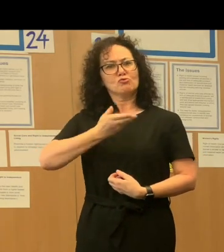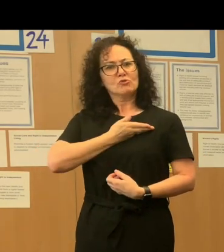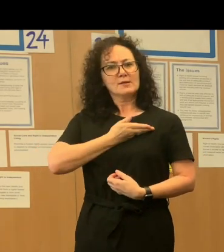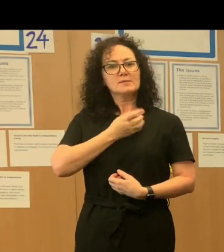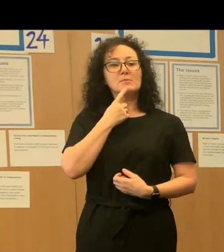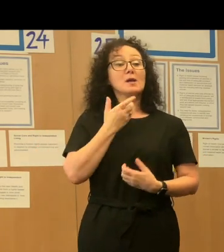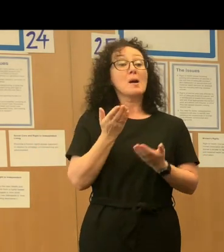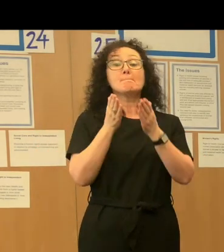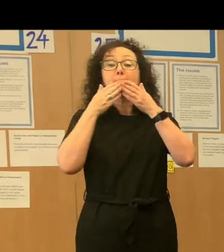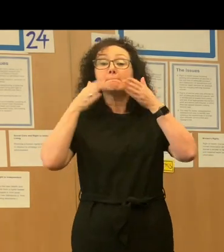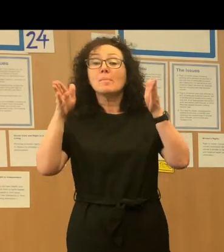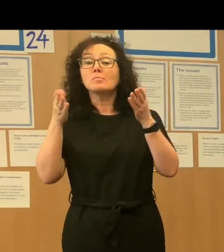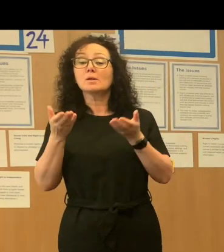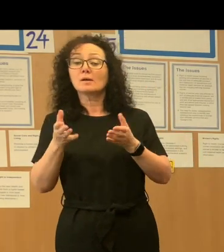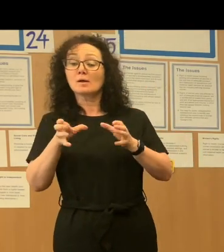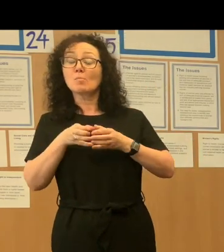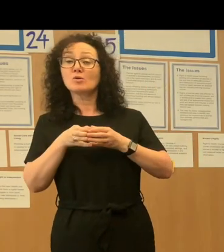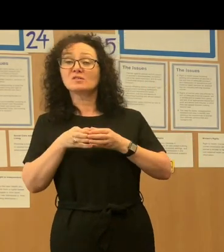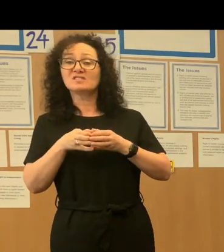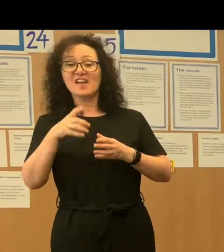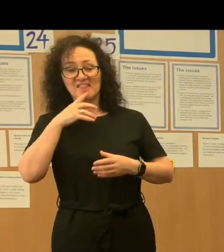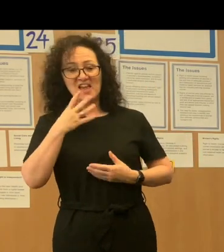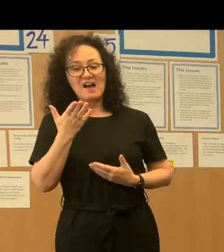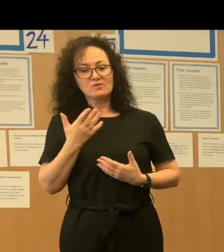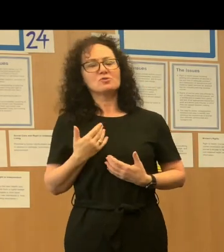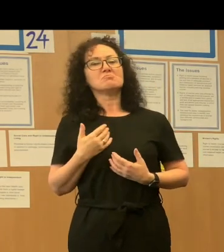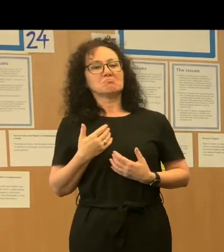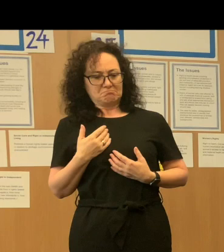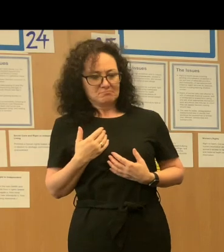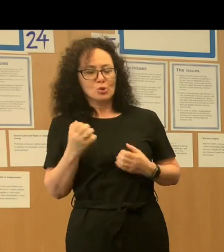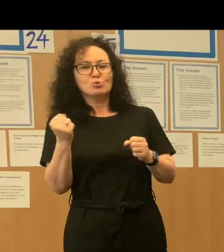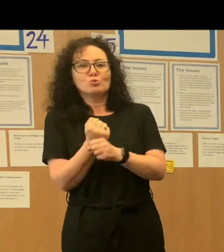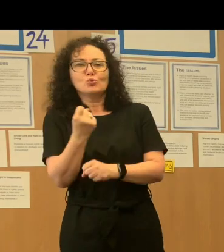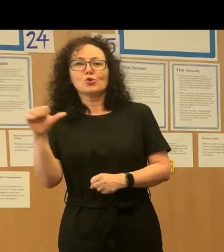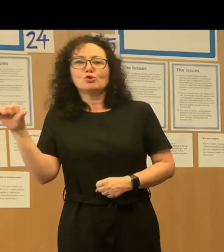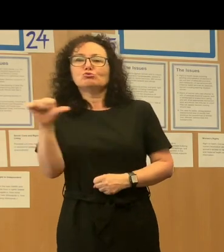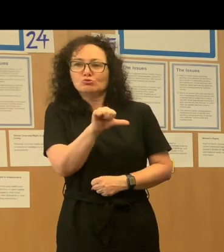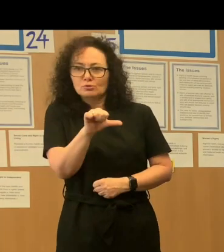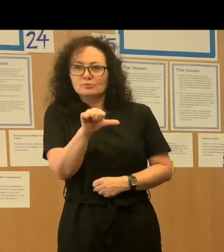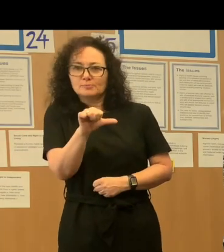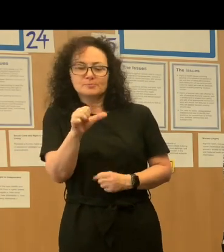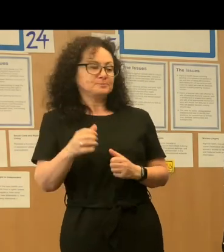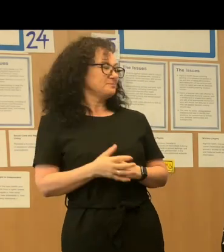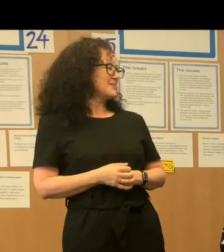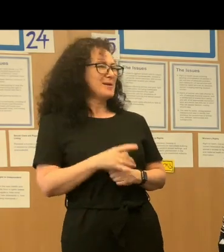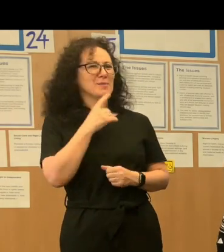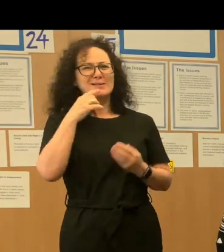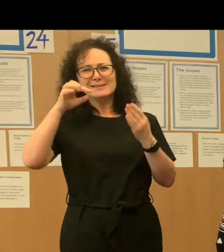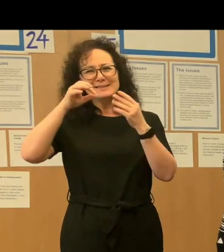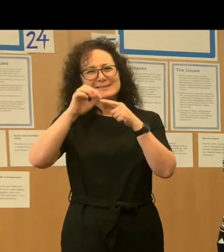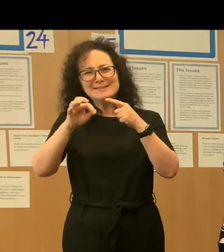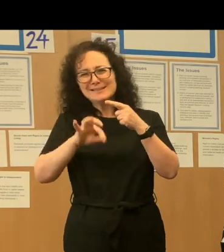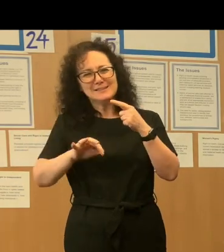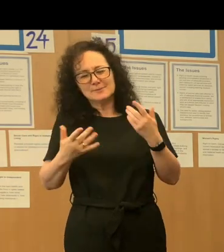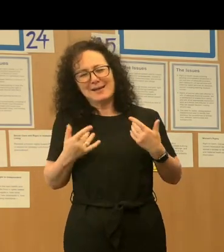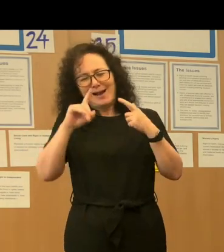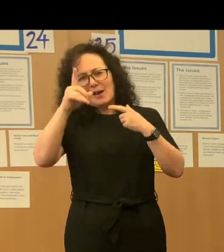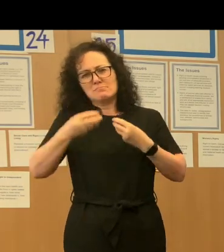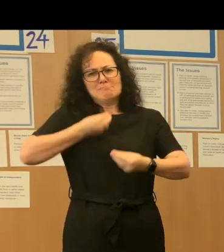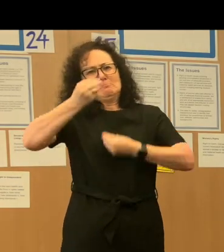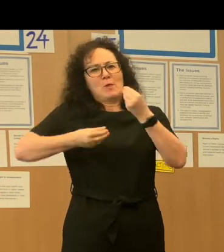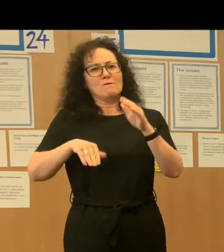the implementation of rights, and a whole range of other things, again, which are set out in your booklet. I won't go through them in detail.